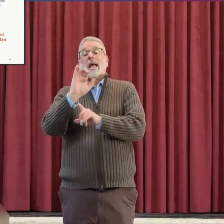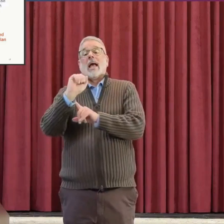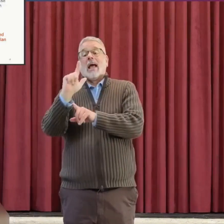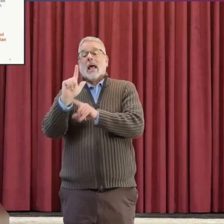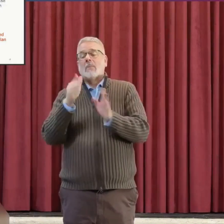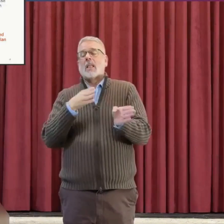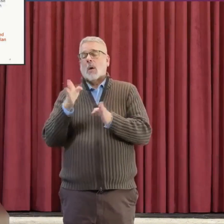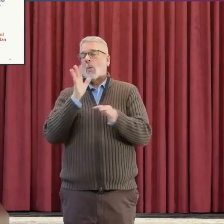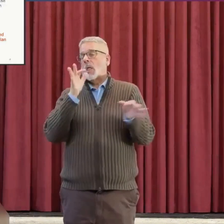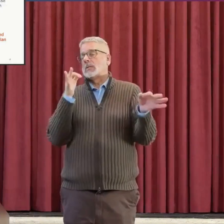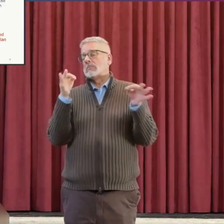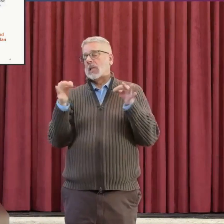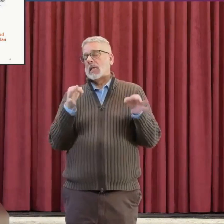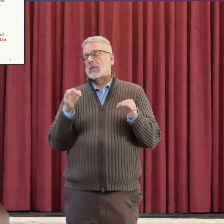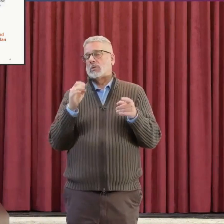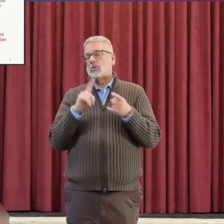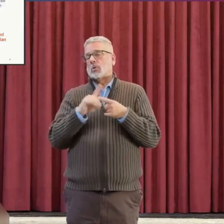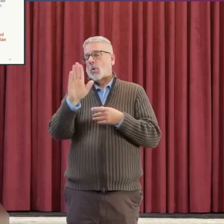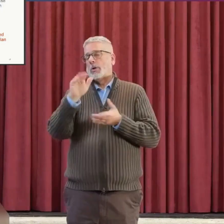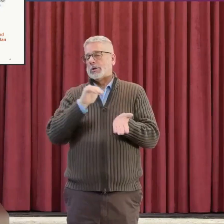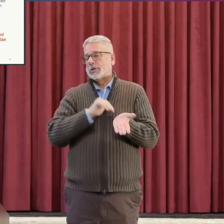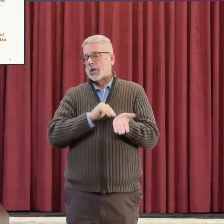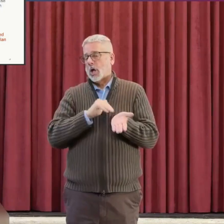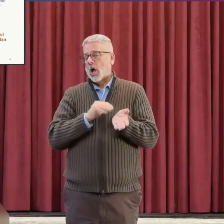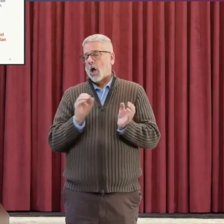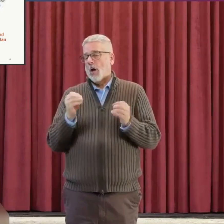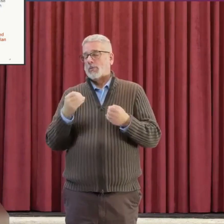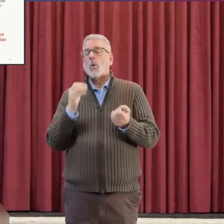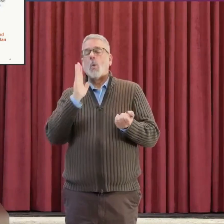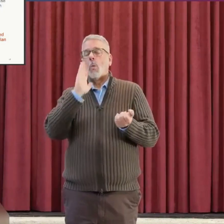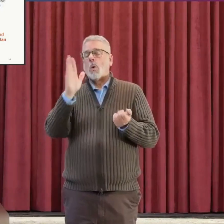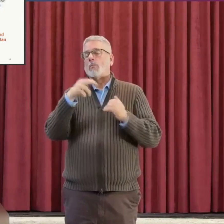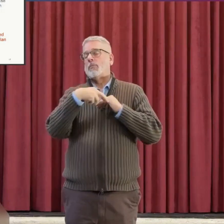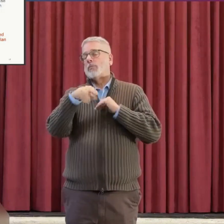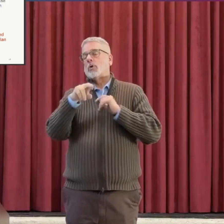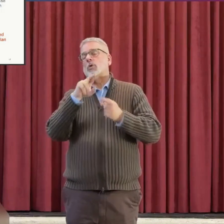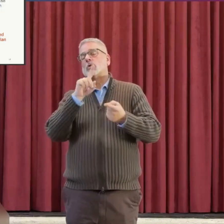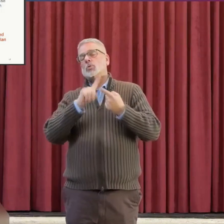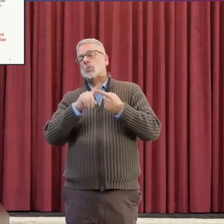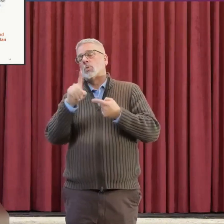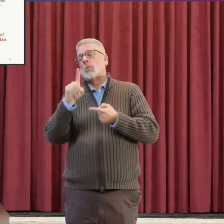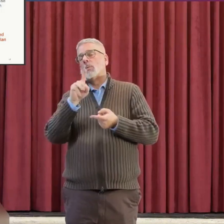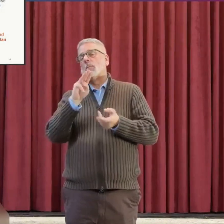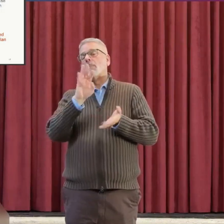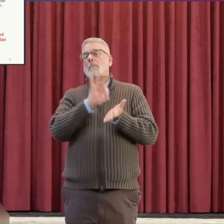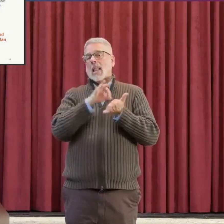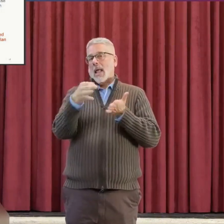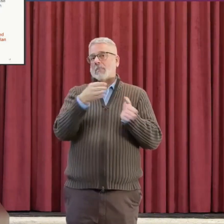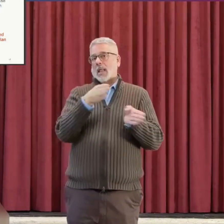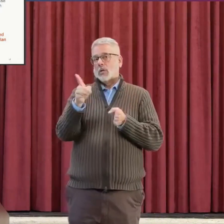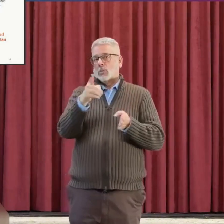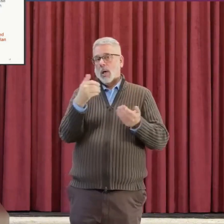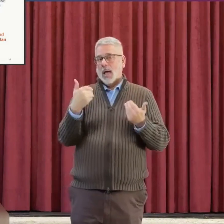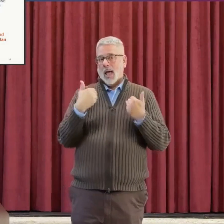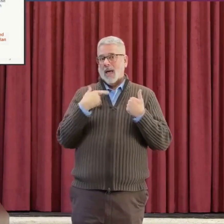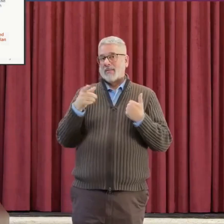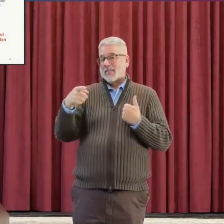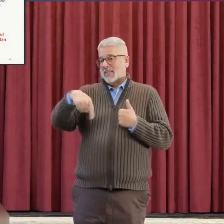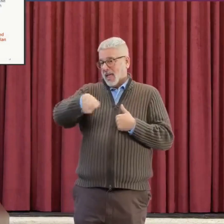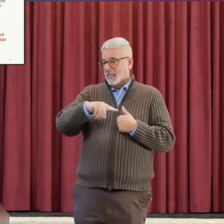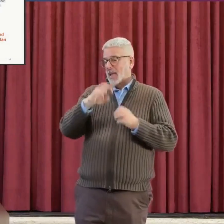can explain that to your doctor's office, or we will refer you to the Medi-Cal plan you have and have